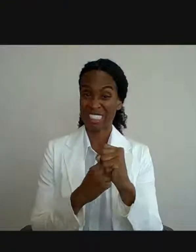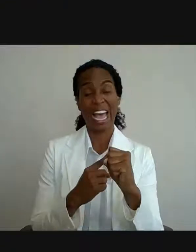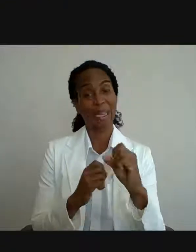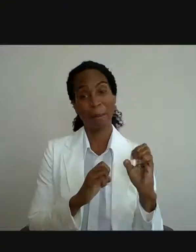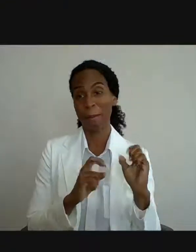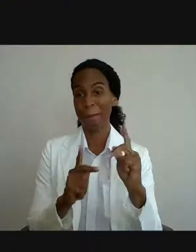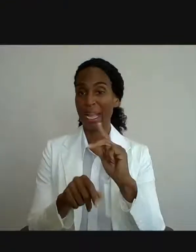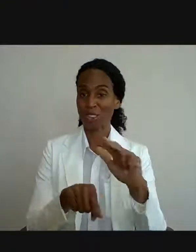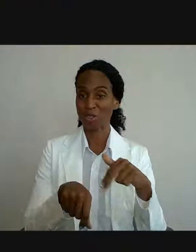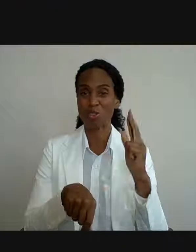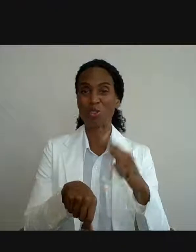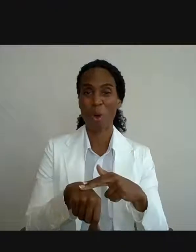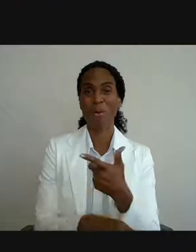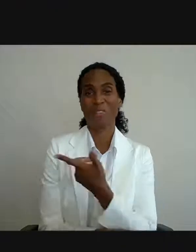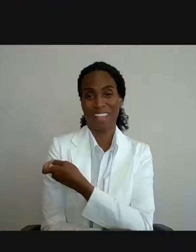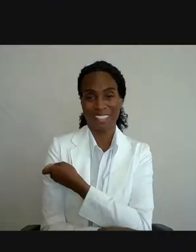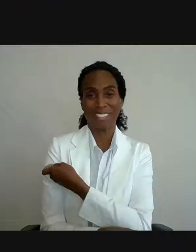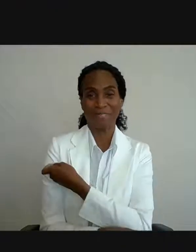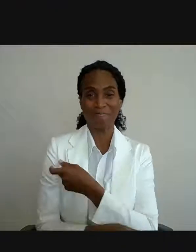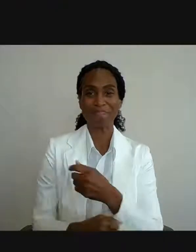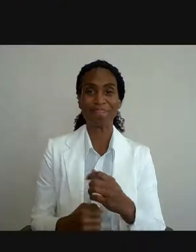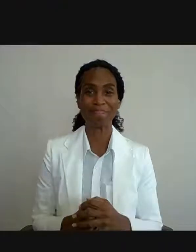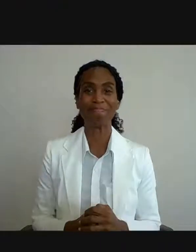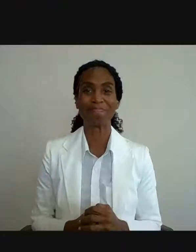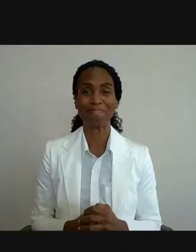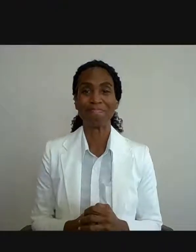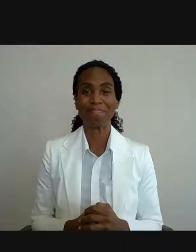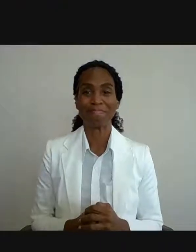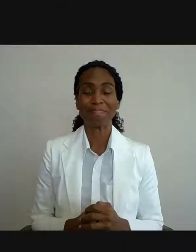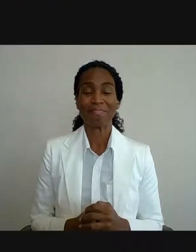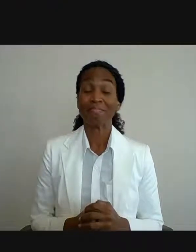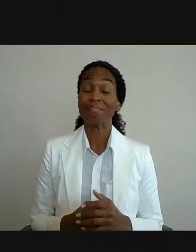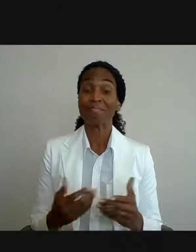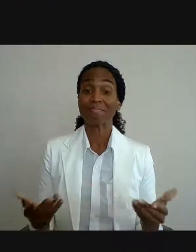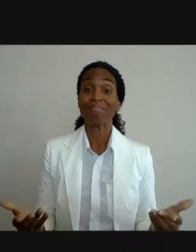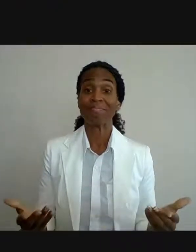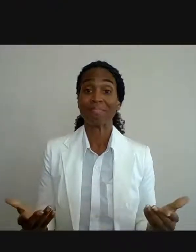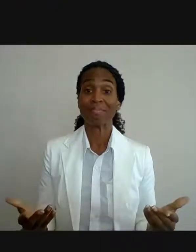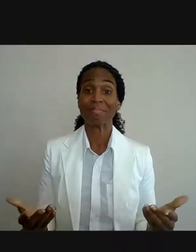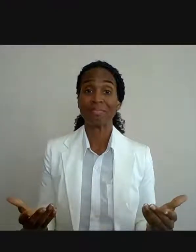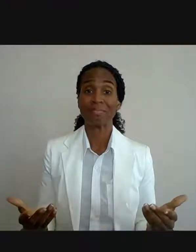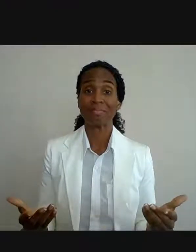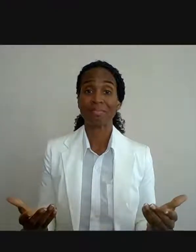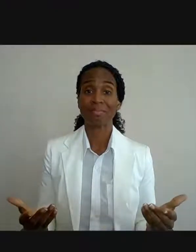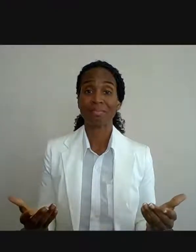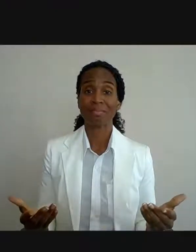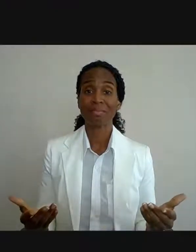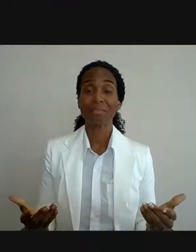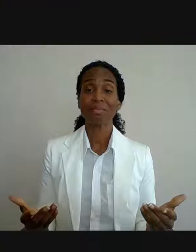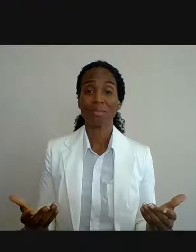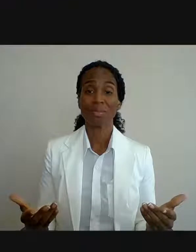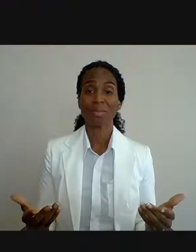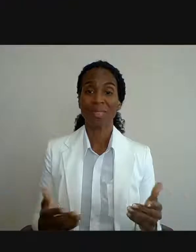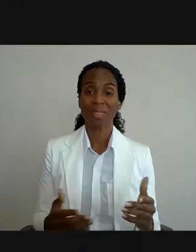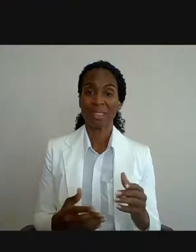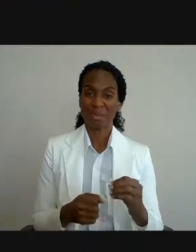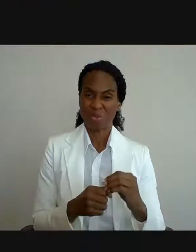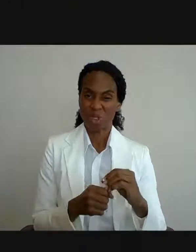society-restoring vaccine. So while the impact of the